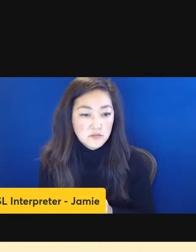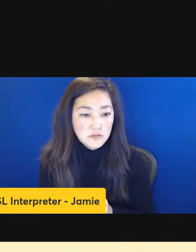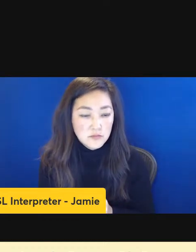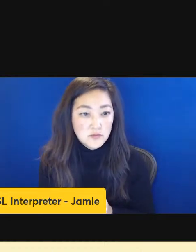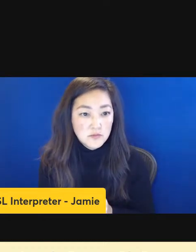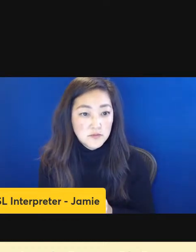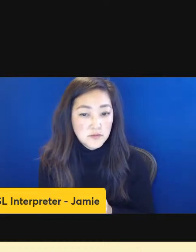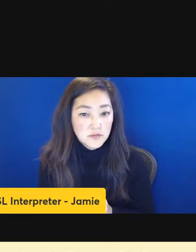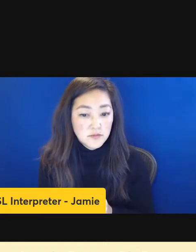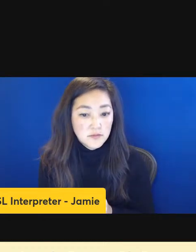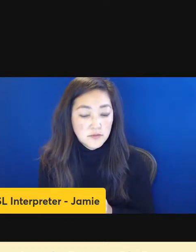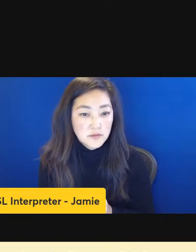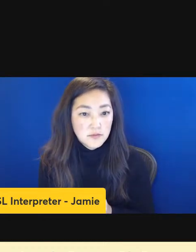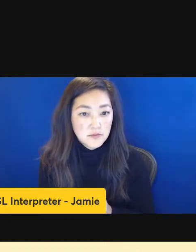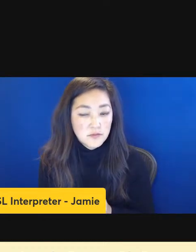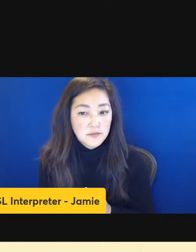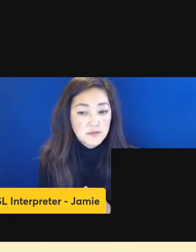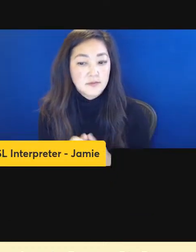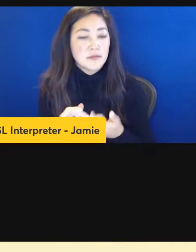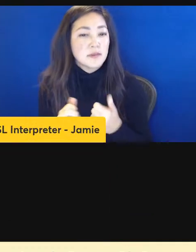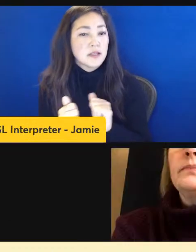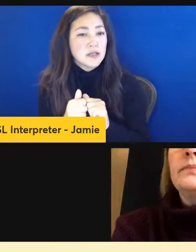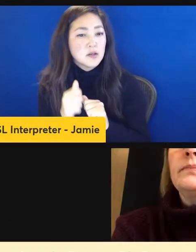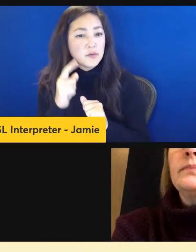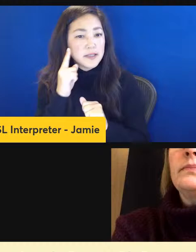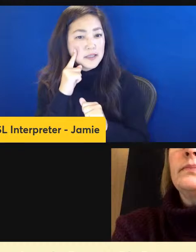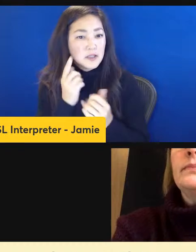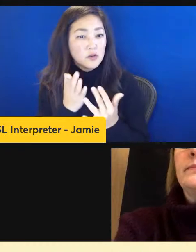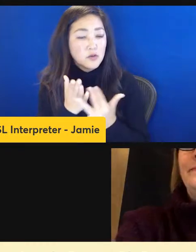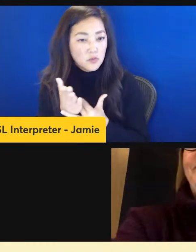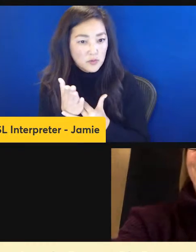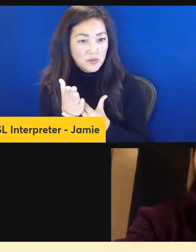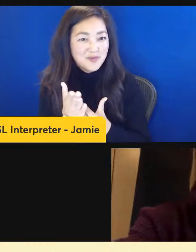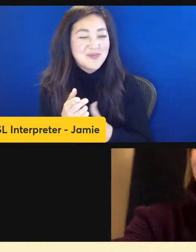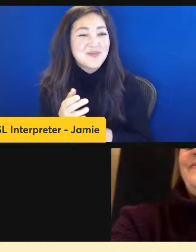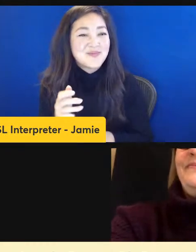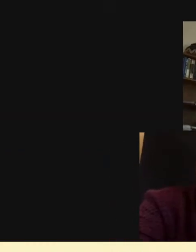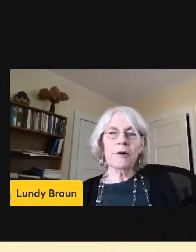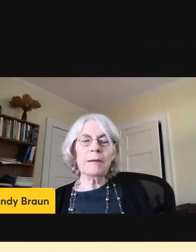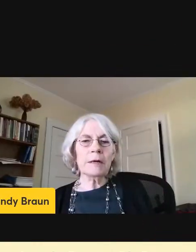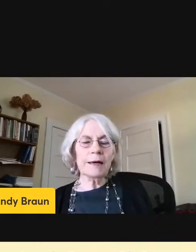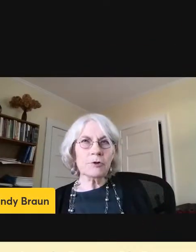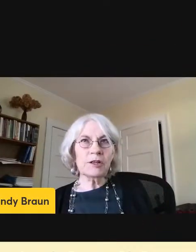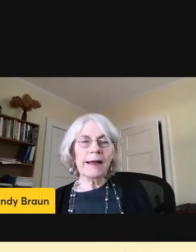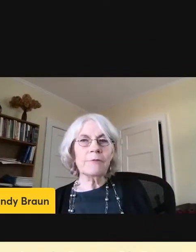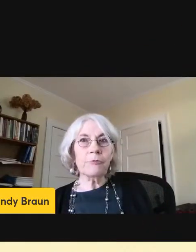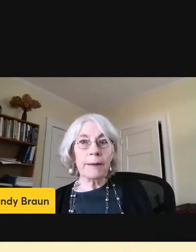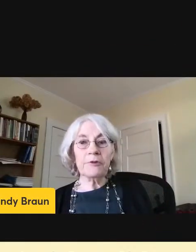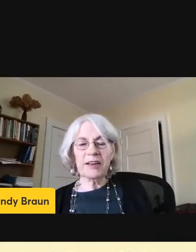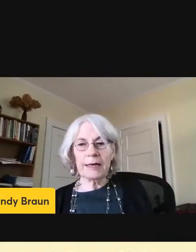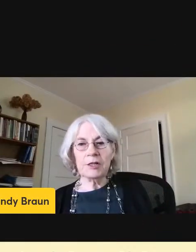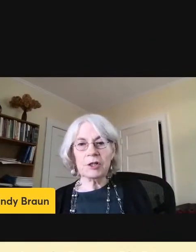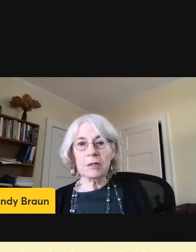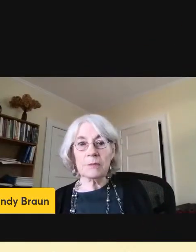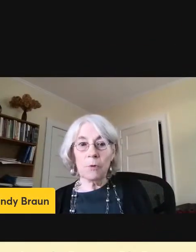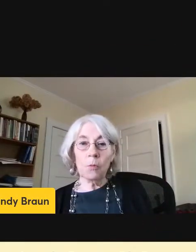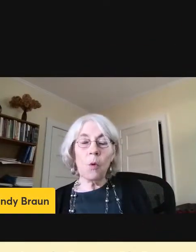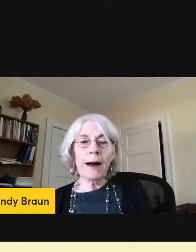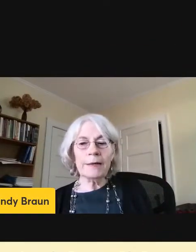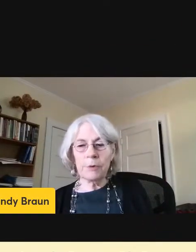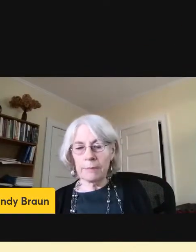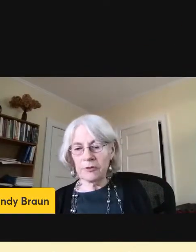What we think, how we think through pulmonary function tests are actually going to have